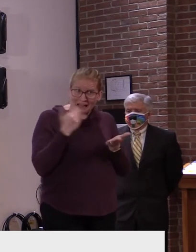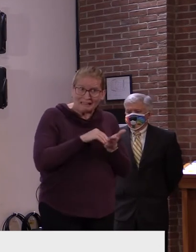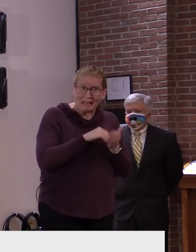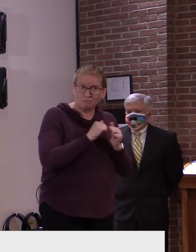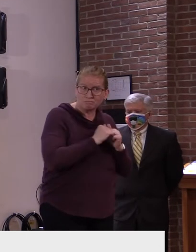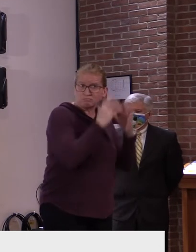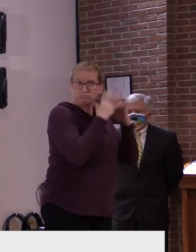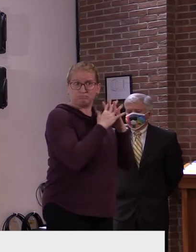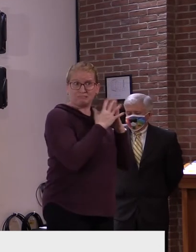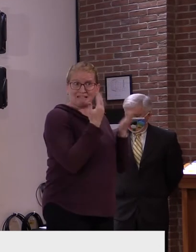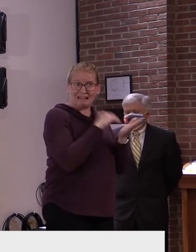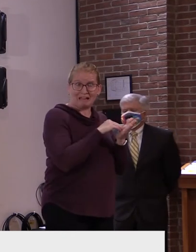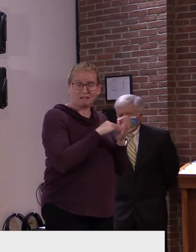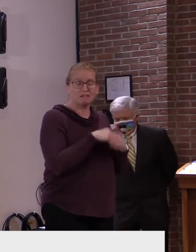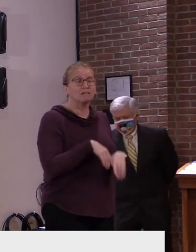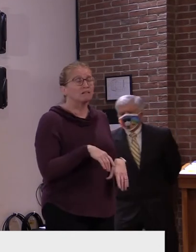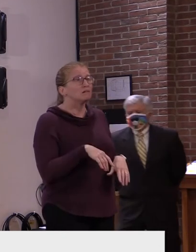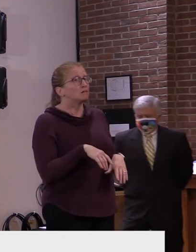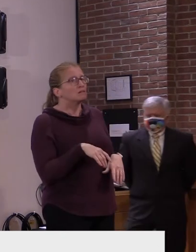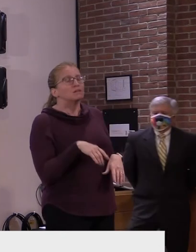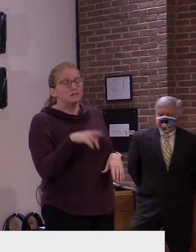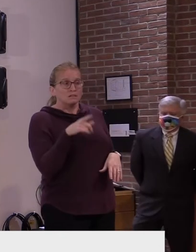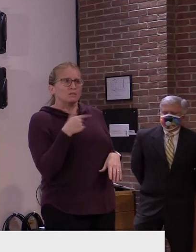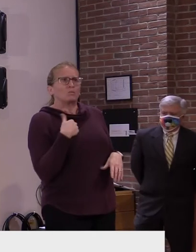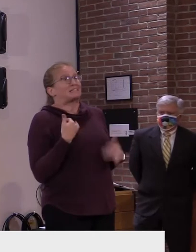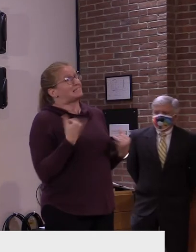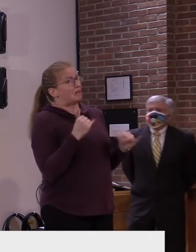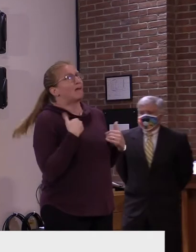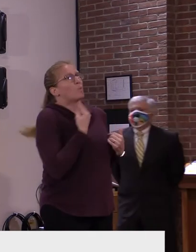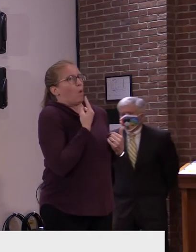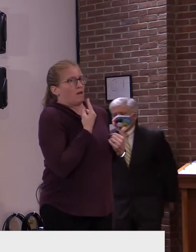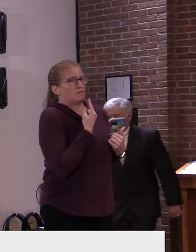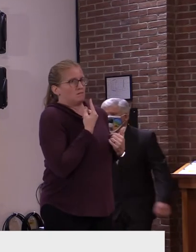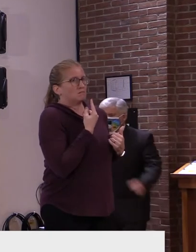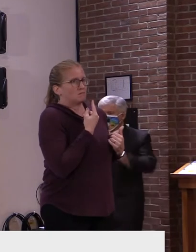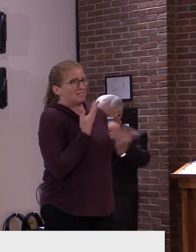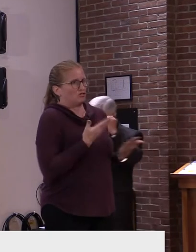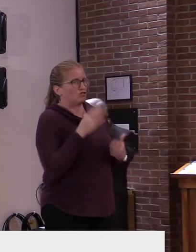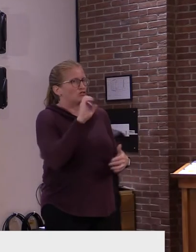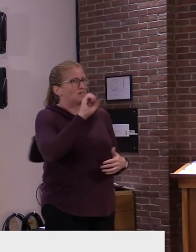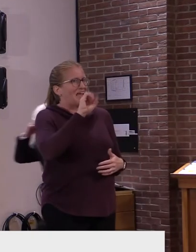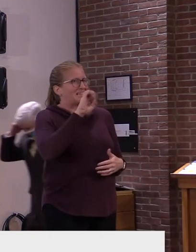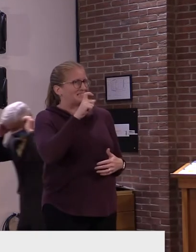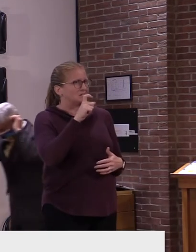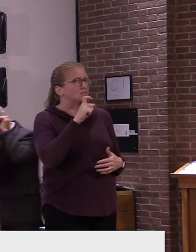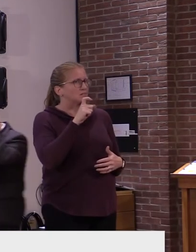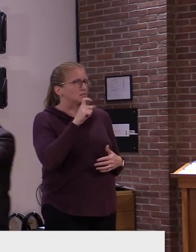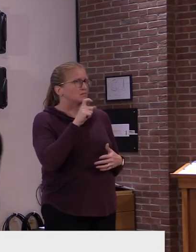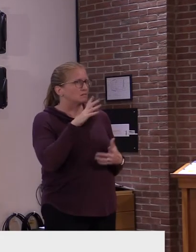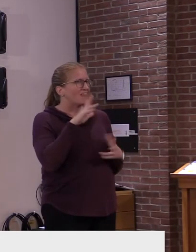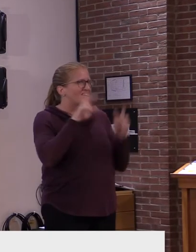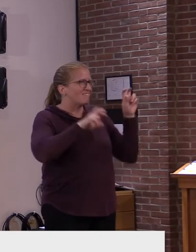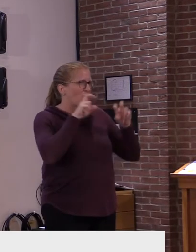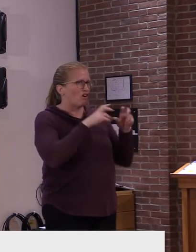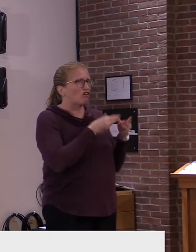quickly adapt if necessary but i might let secretary smith answer that